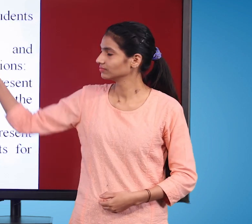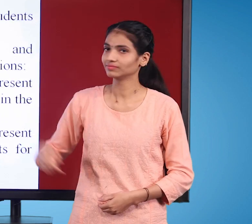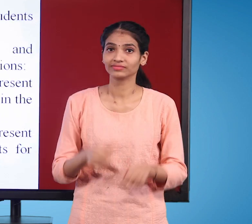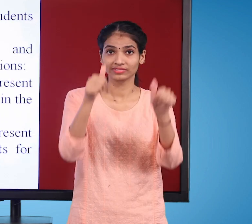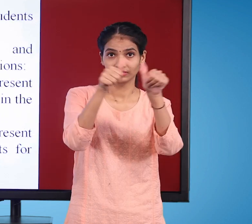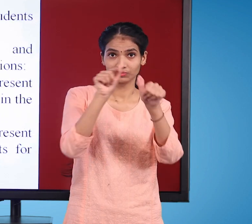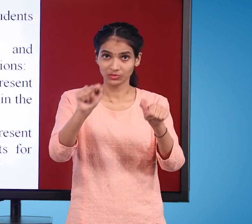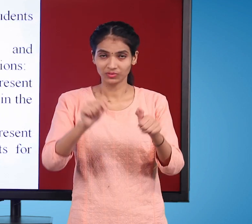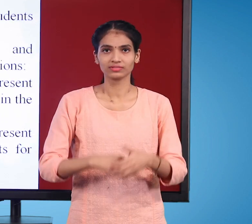A.